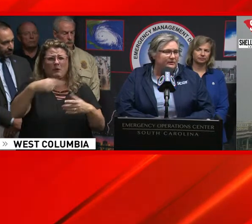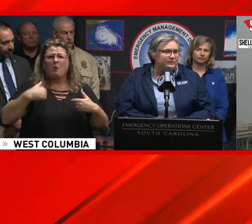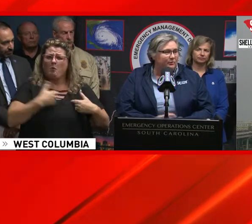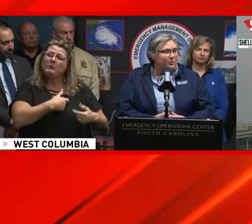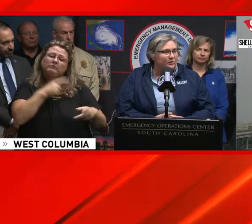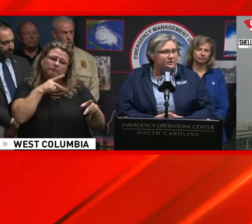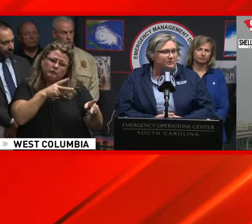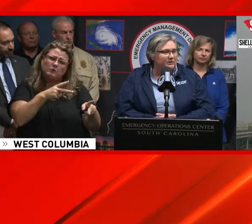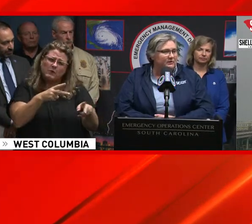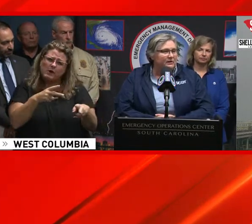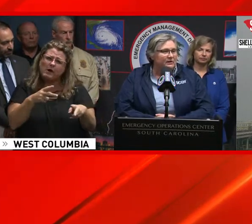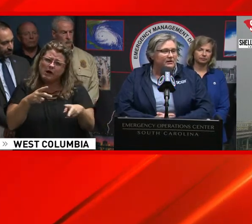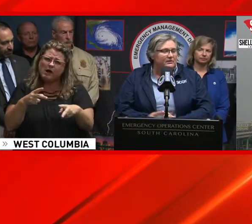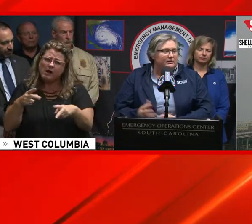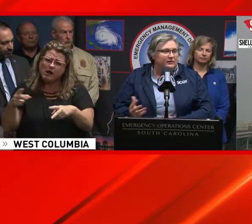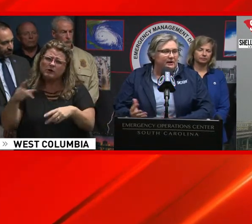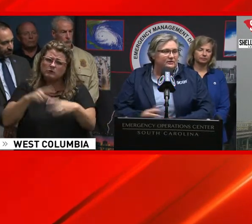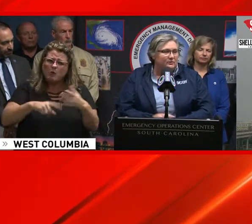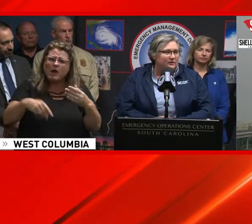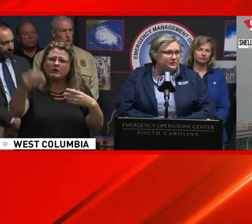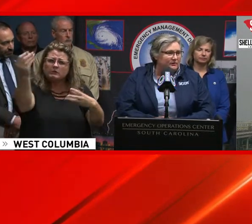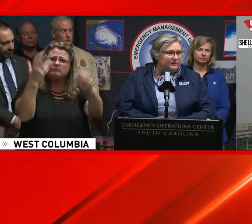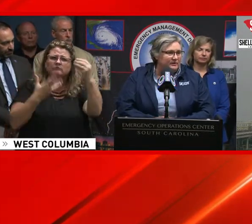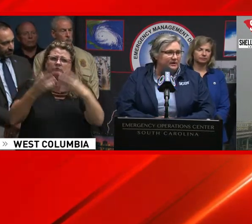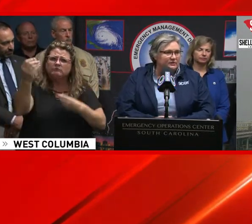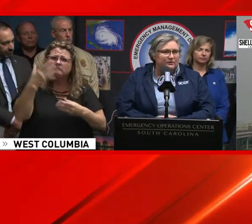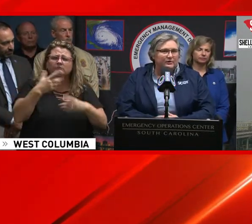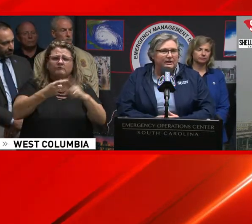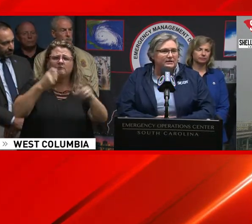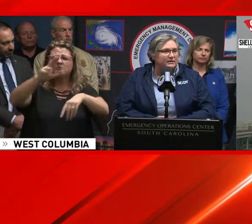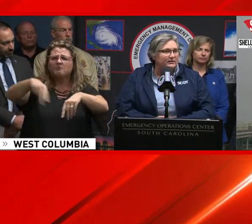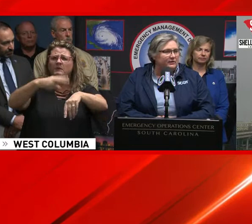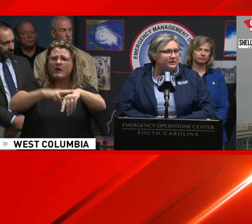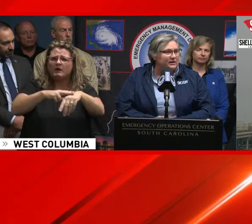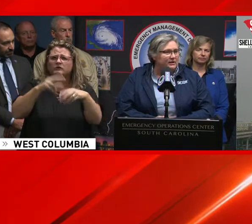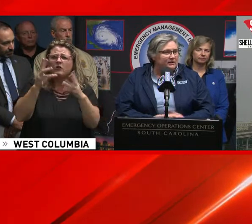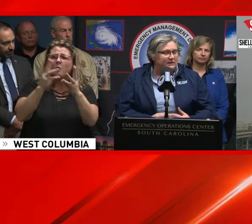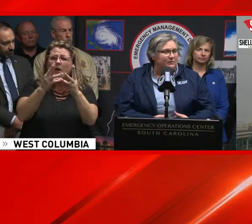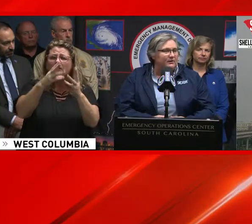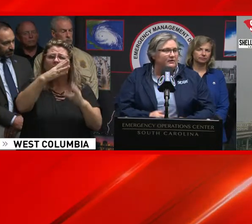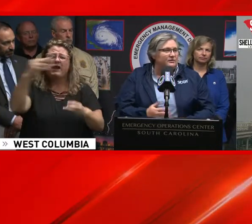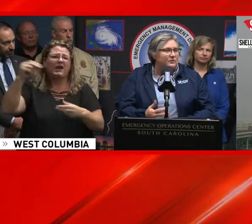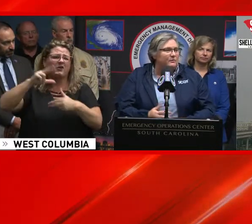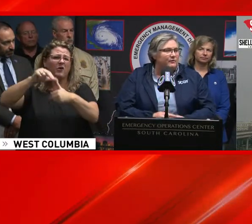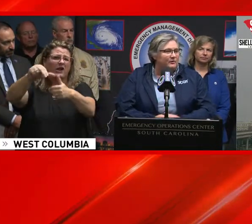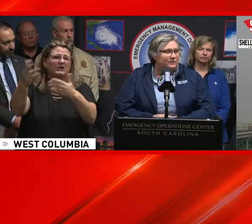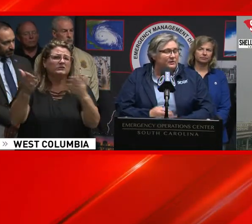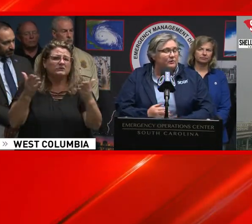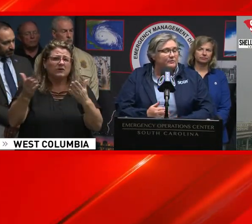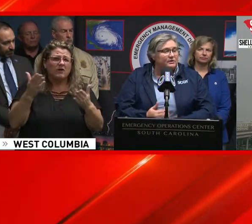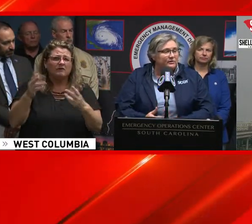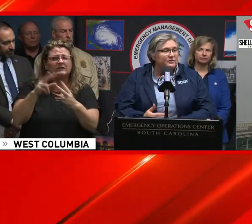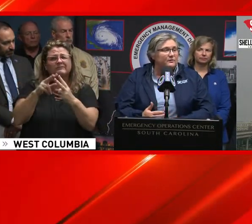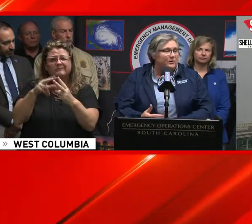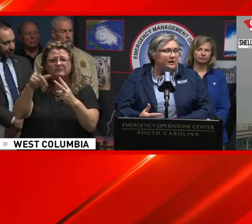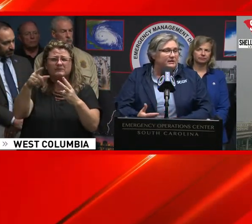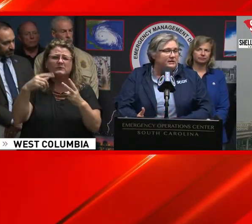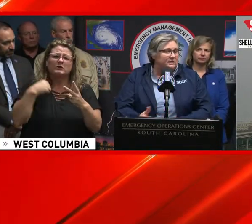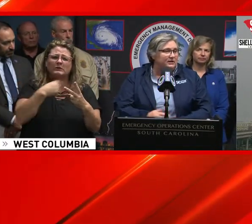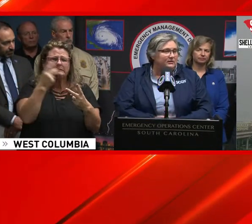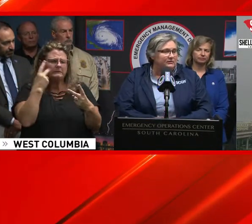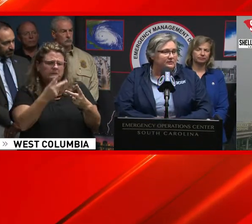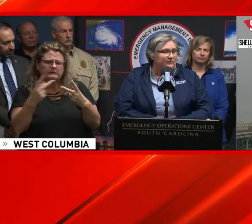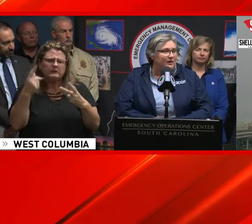to monitor the reports coming through the National Weather Service and National Hurricane Center to see what those storm surge